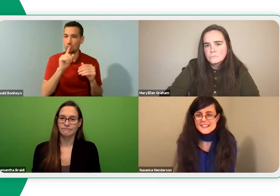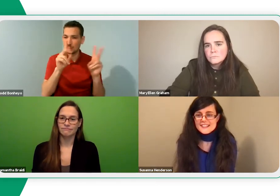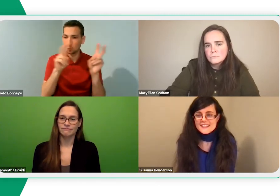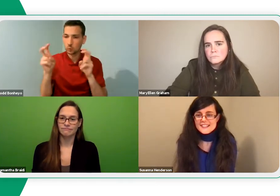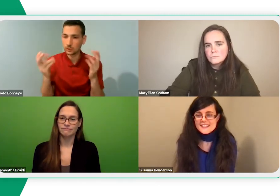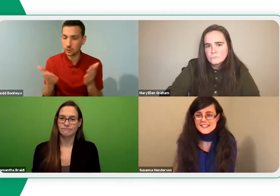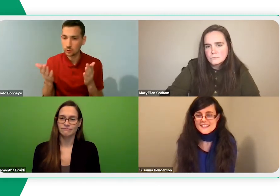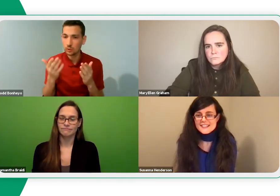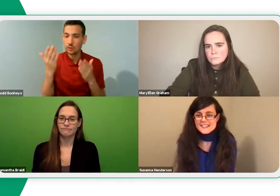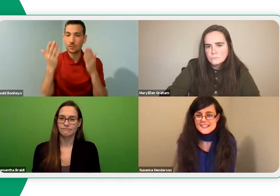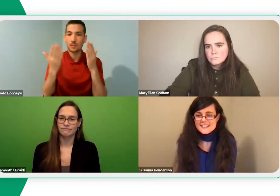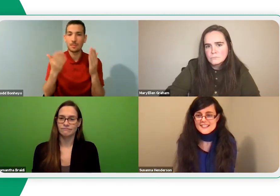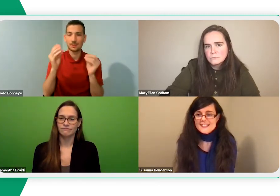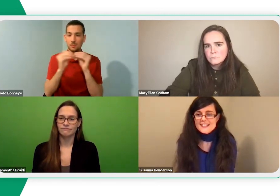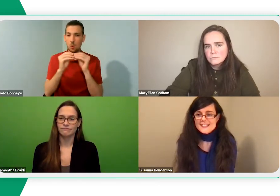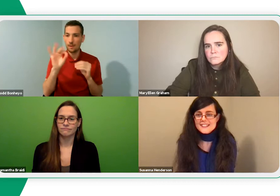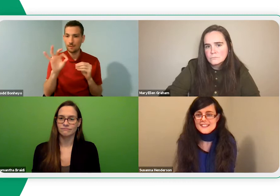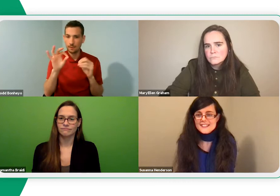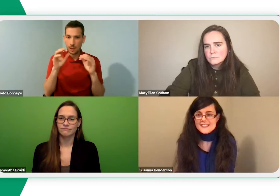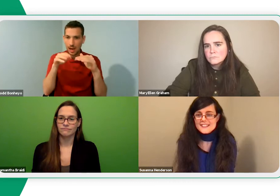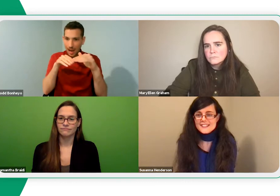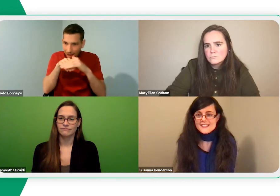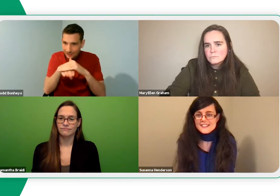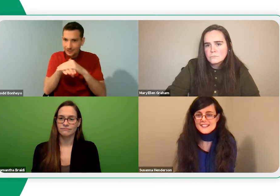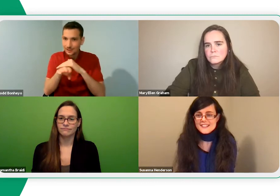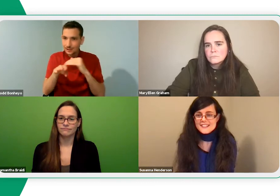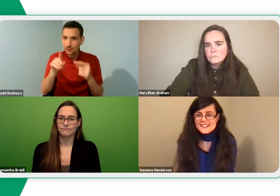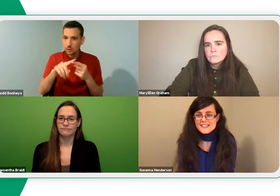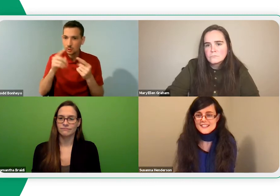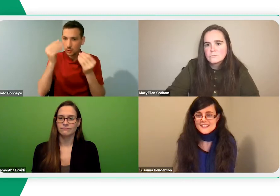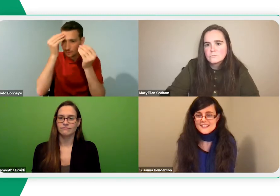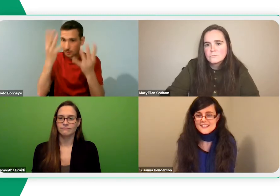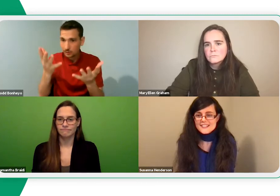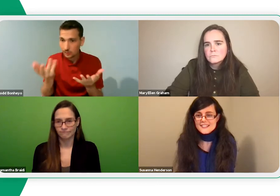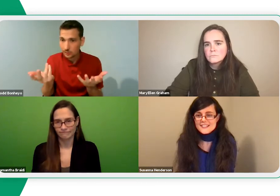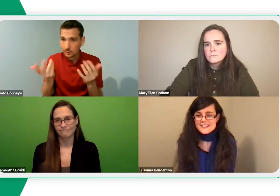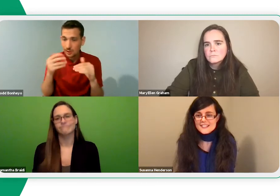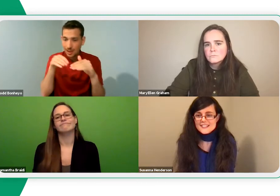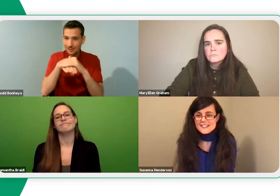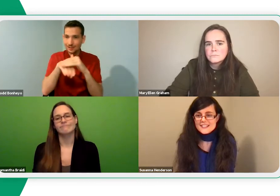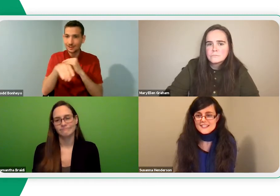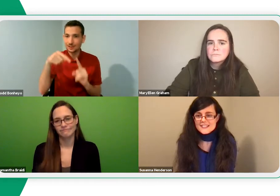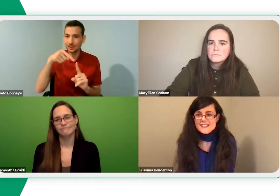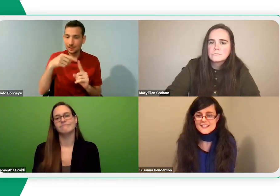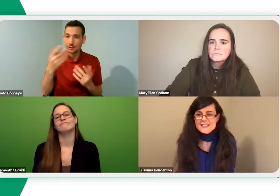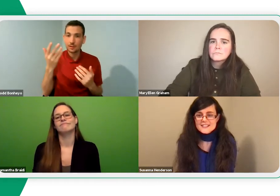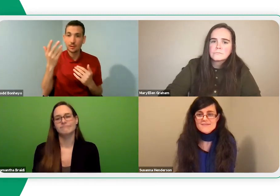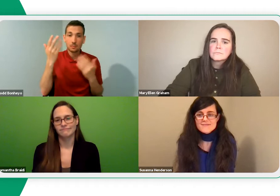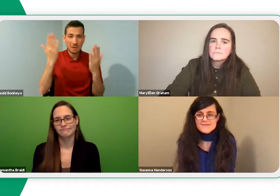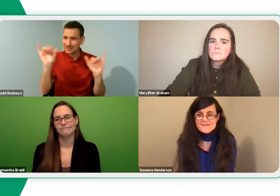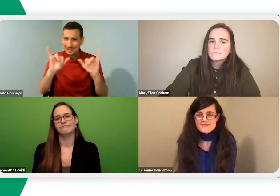Yeah, I agree. Whether it's easier or harder might not be the issue. I think it's more about access to